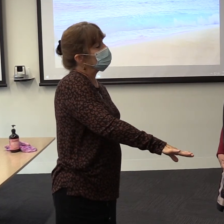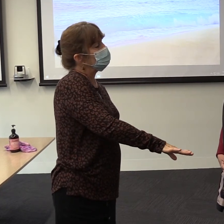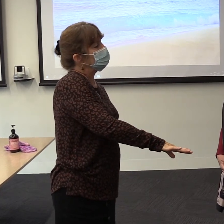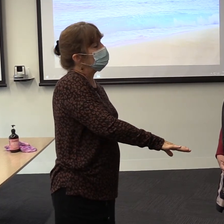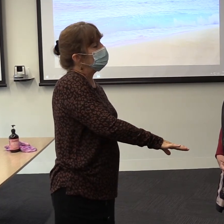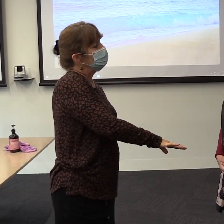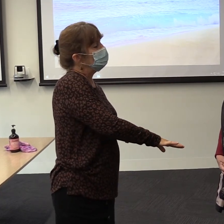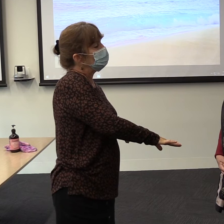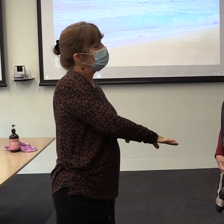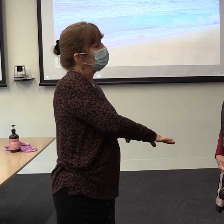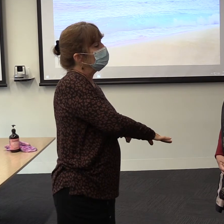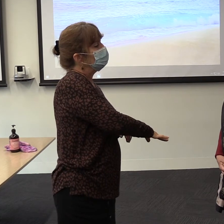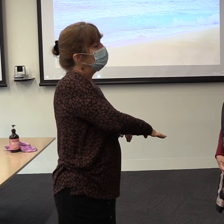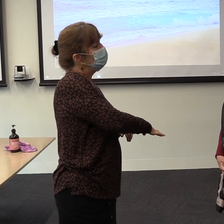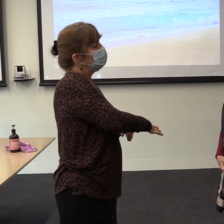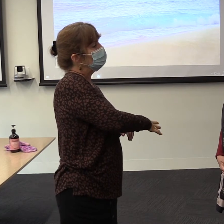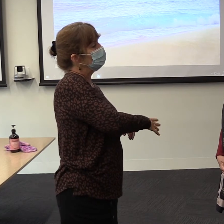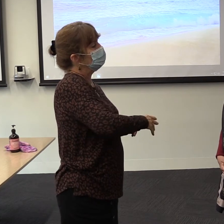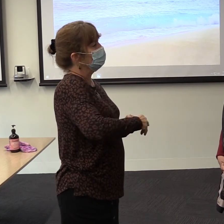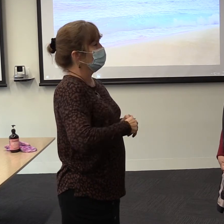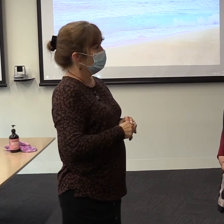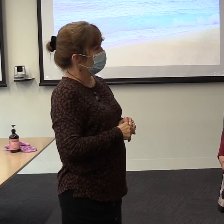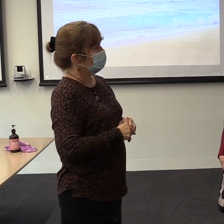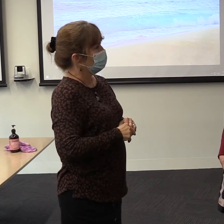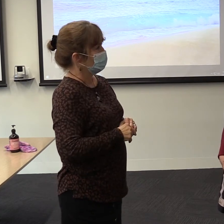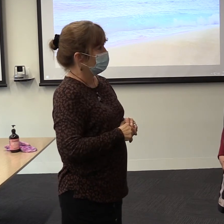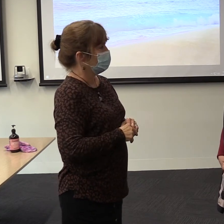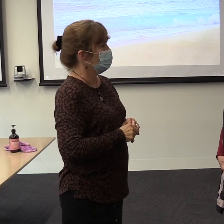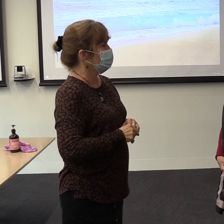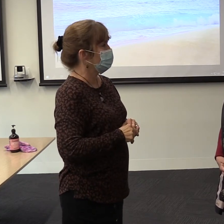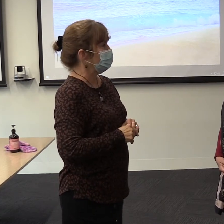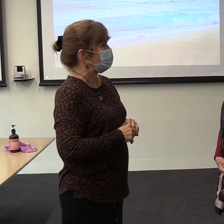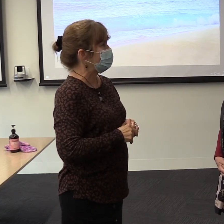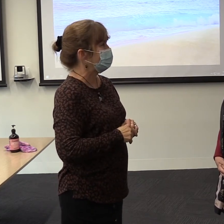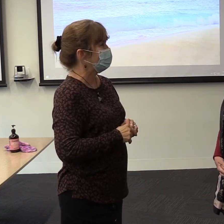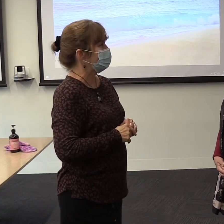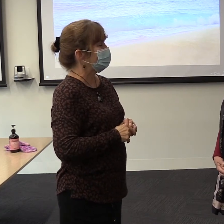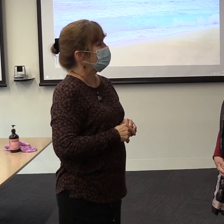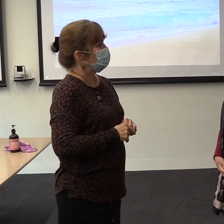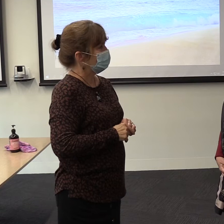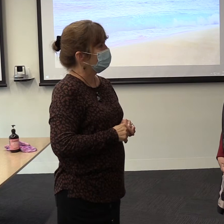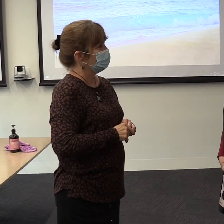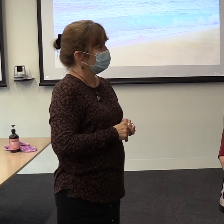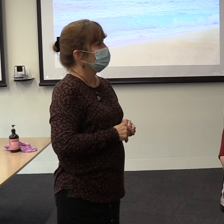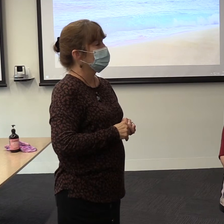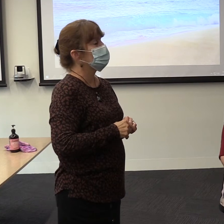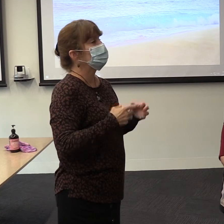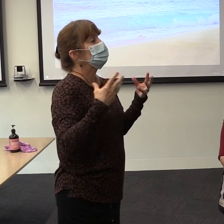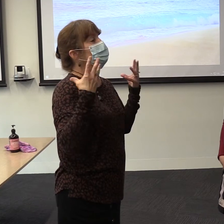3, 4. How did that feel? Feels good. Yeah? Did you feel a